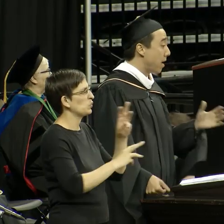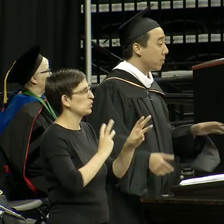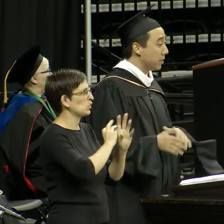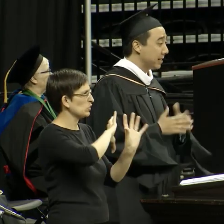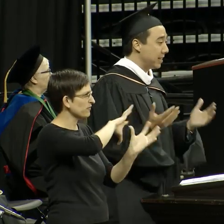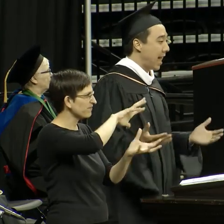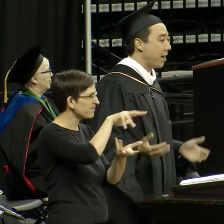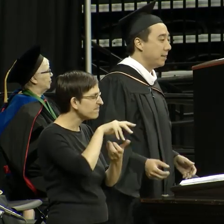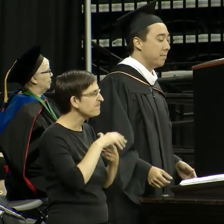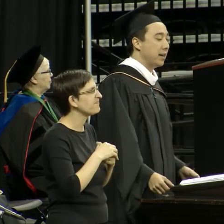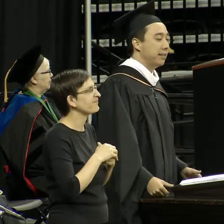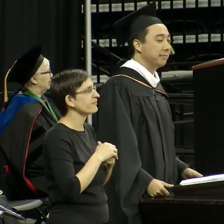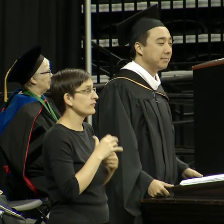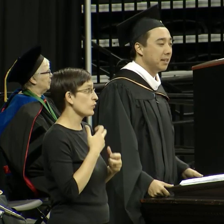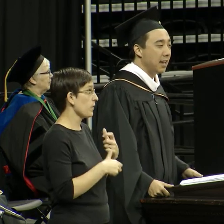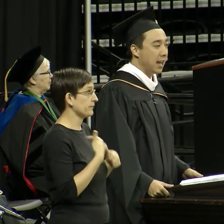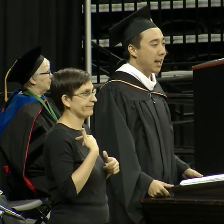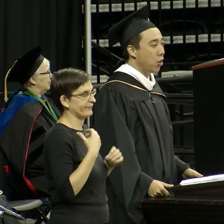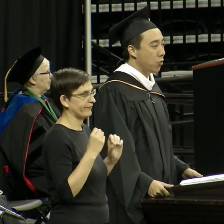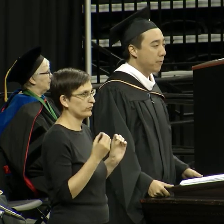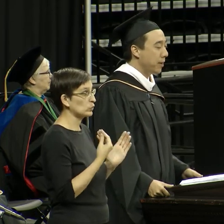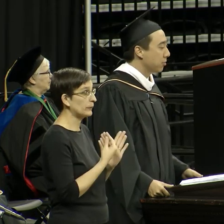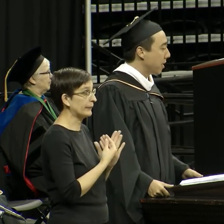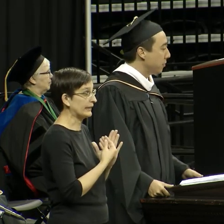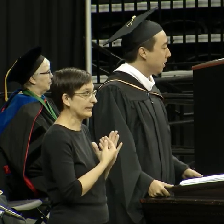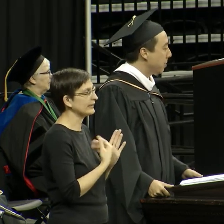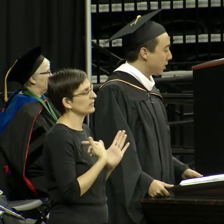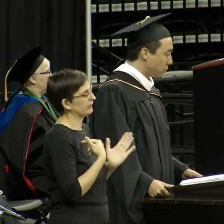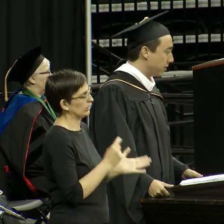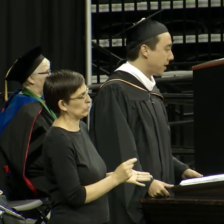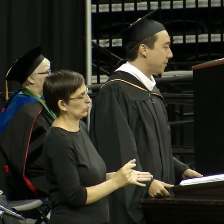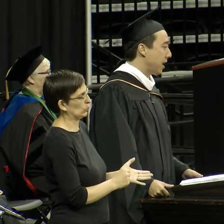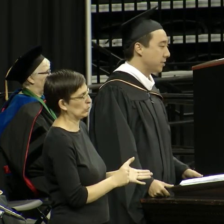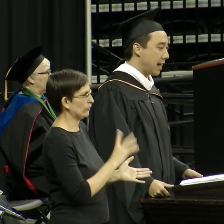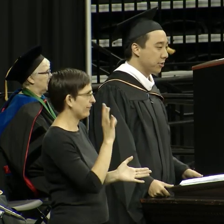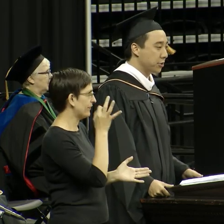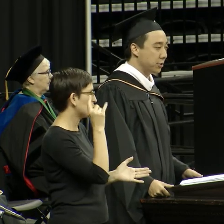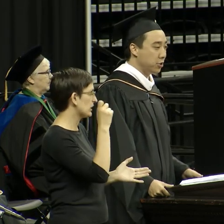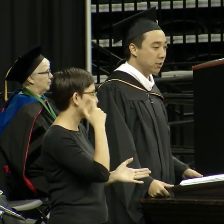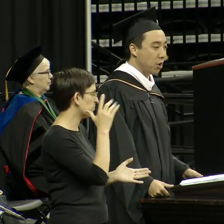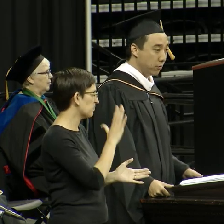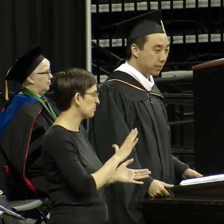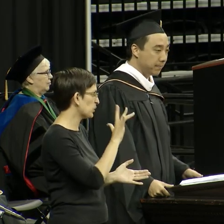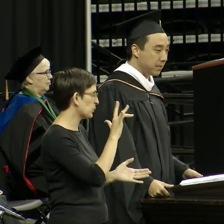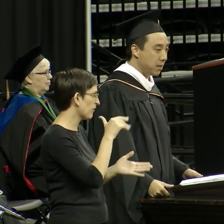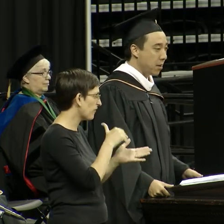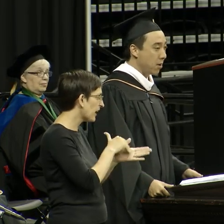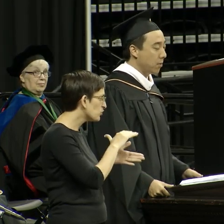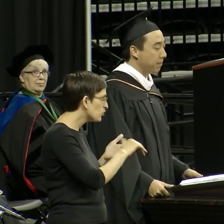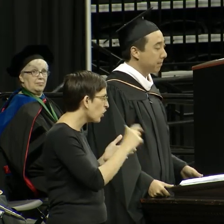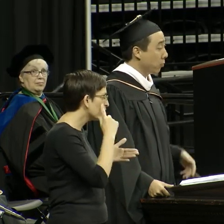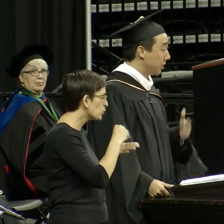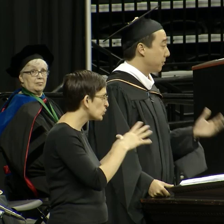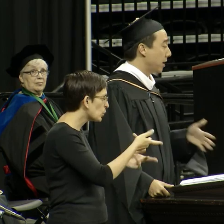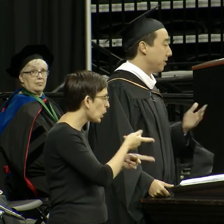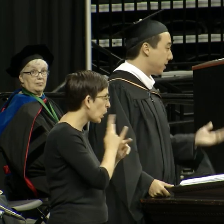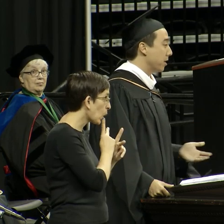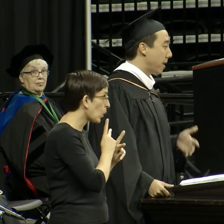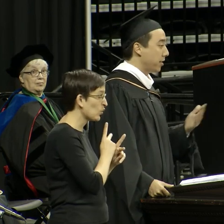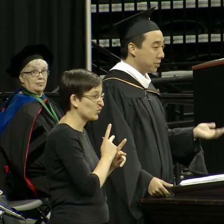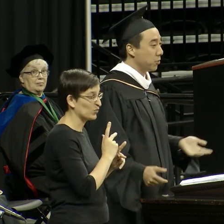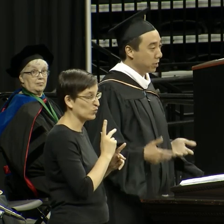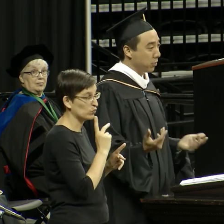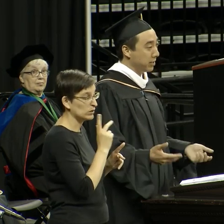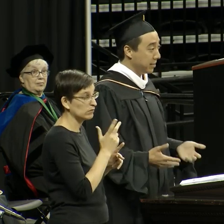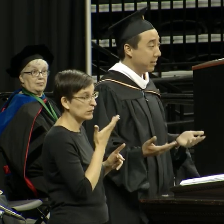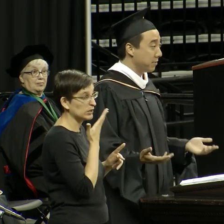Now, the problem was I didn't have any money, and I owed the federal government about $25,000 in student loans, which, if you actually think